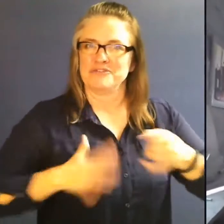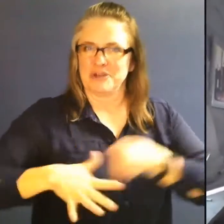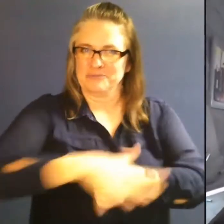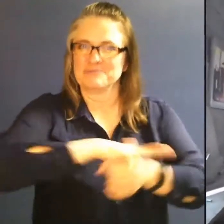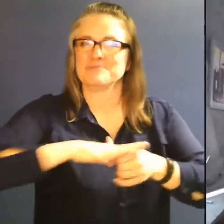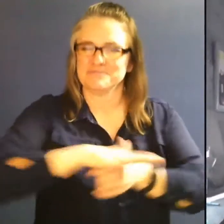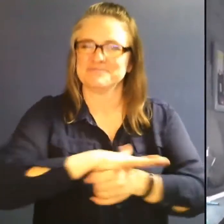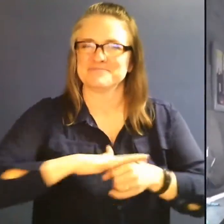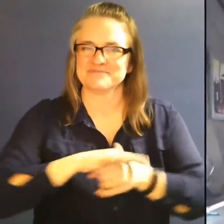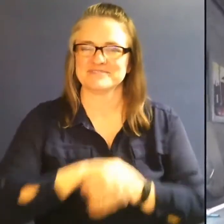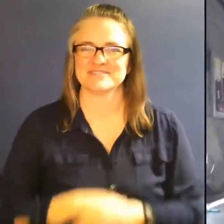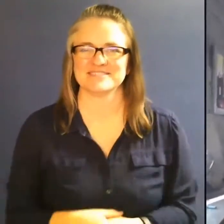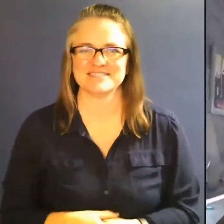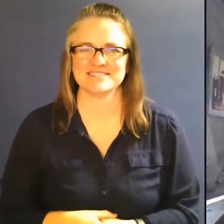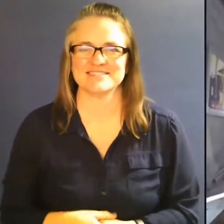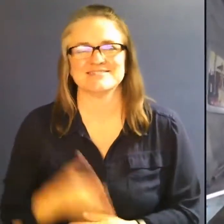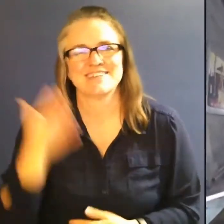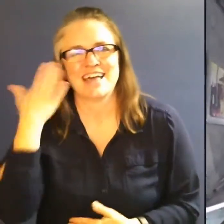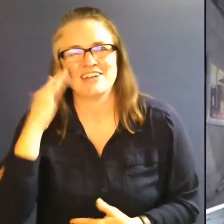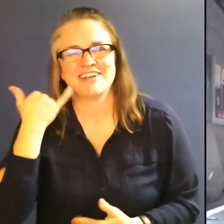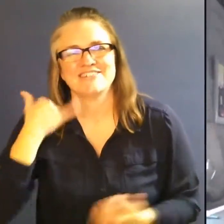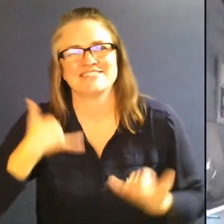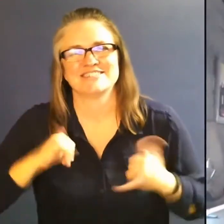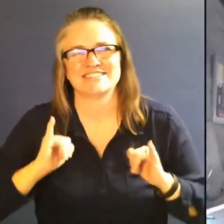But I don't know if they still do that.